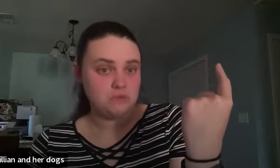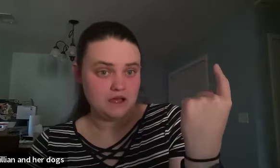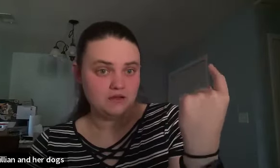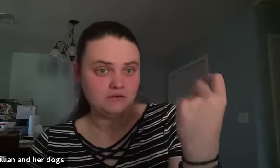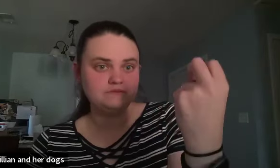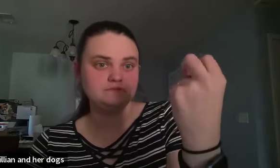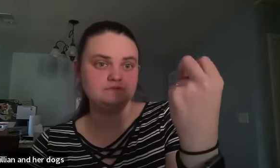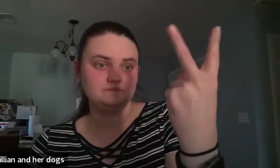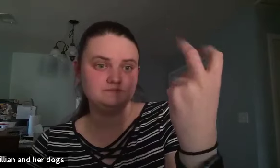12.